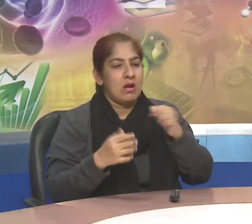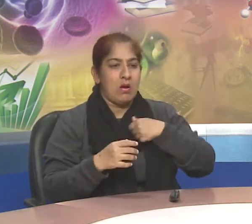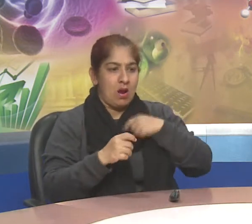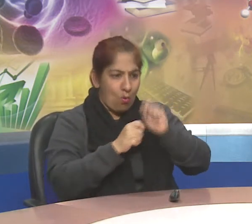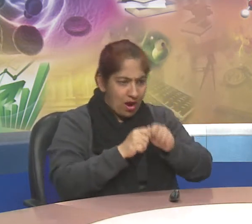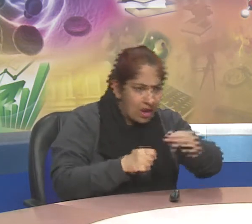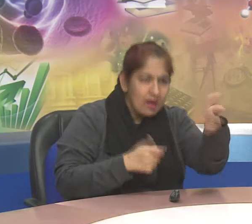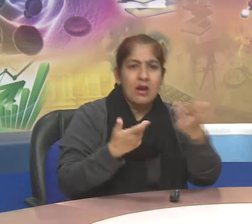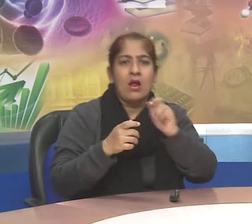Services.